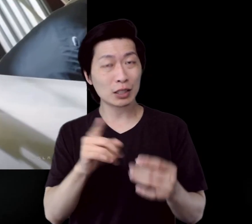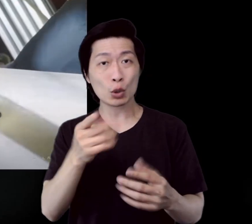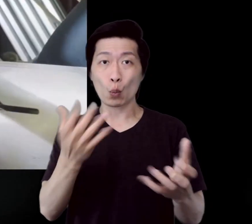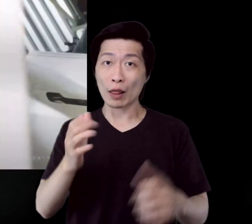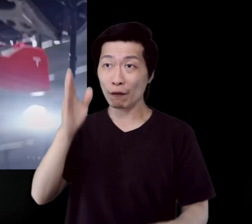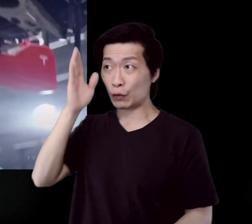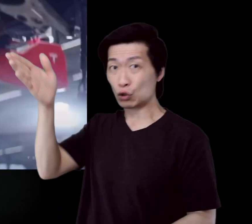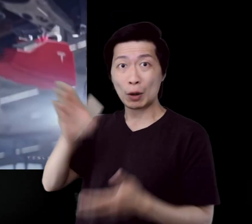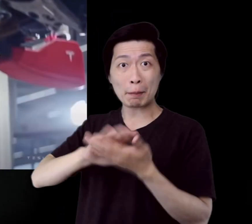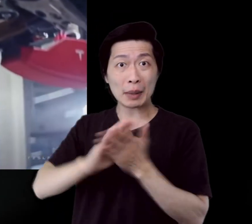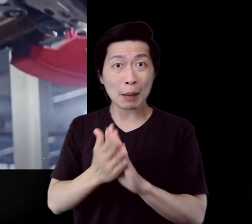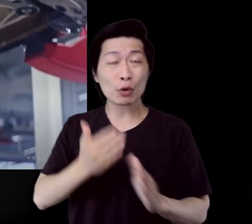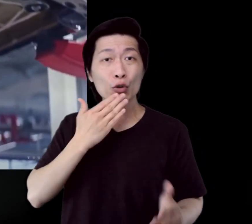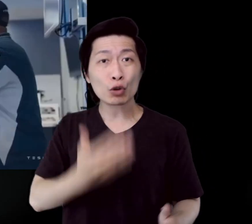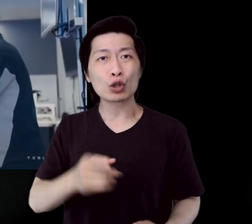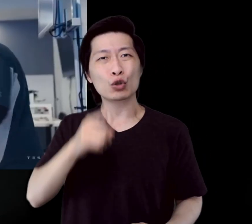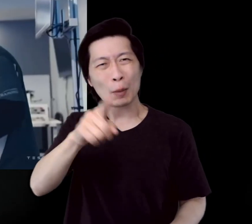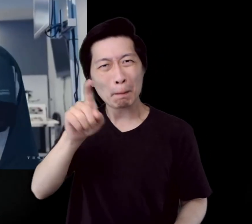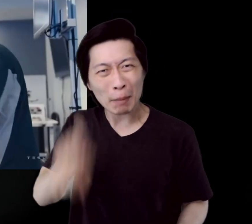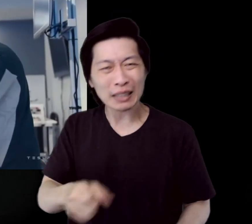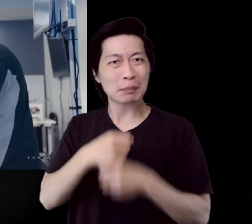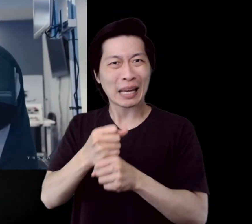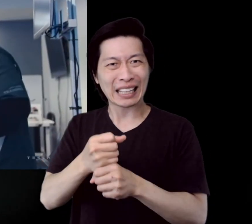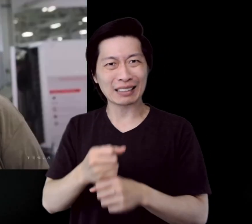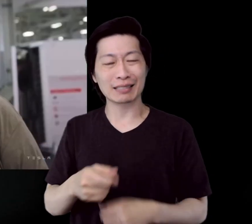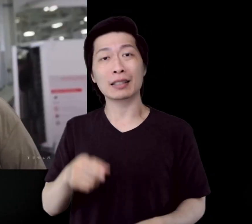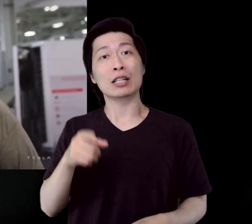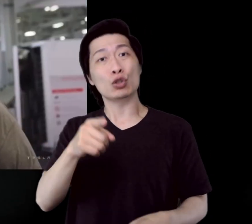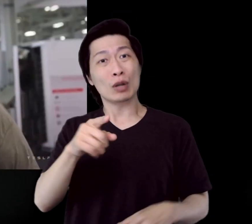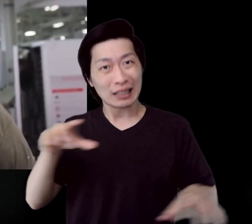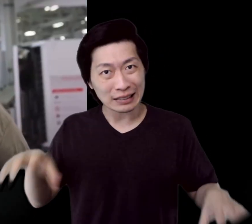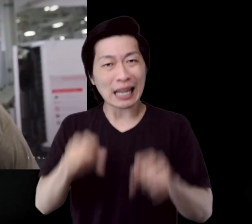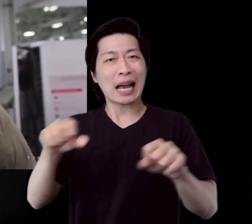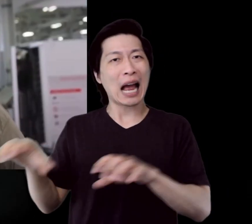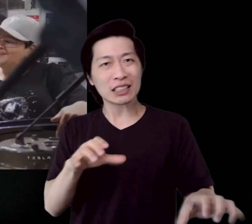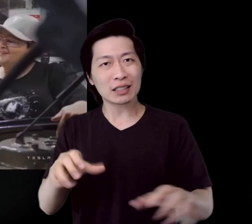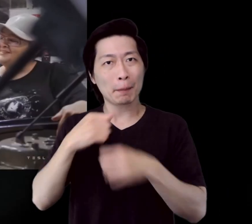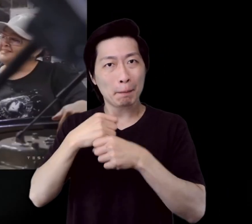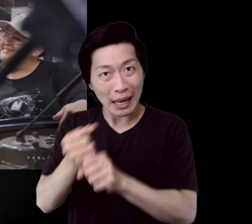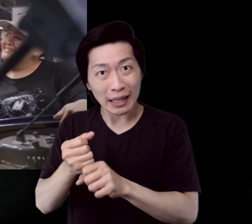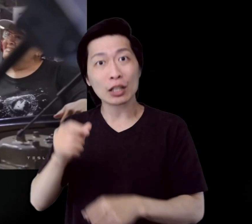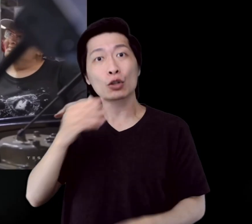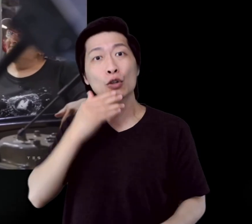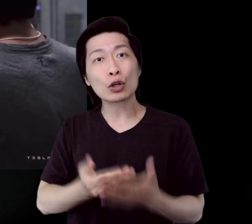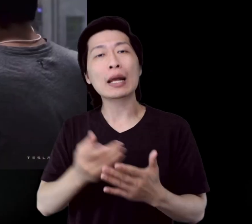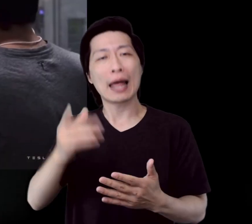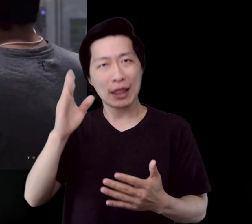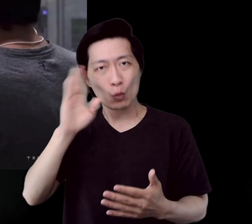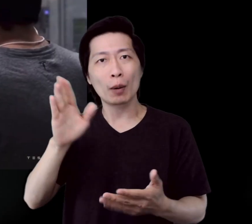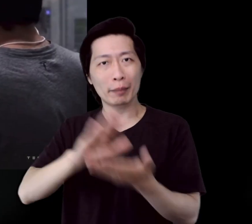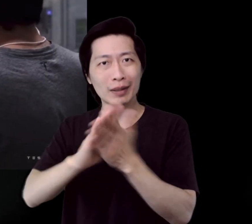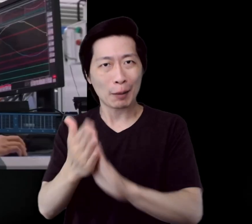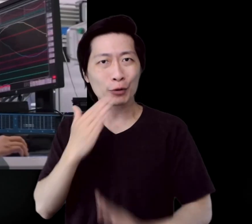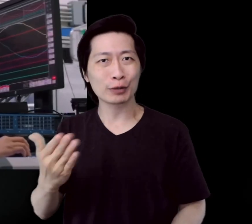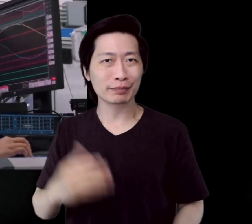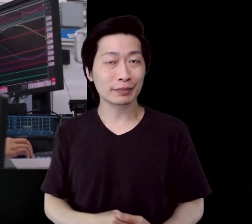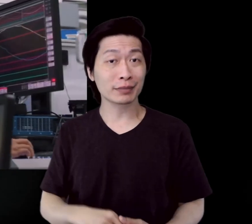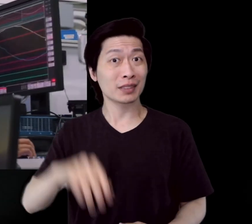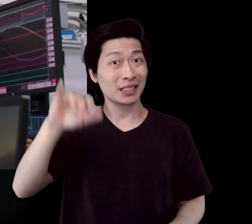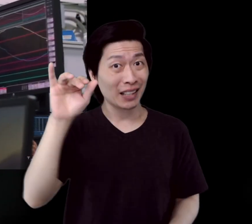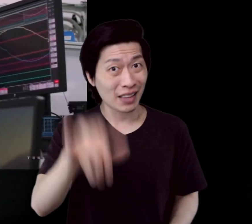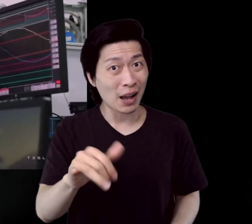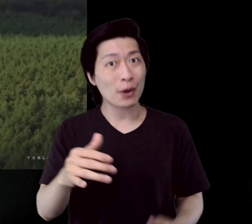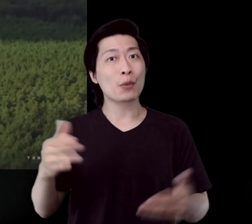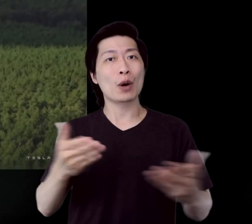the future to be good, you must make it so. Take action to make it good, and it will be. And